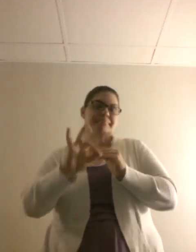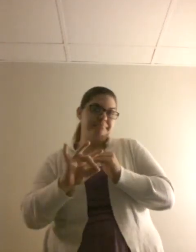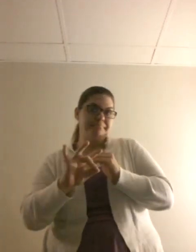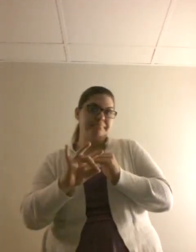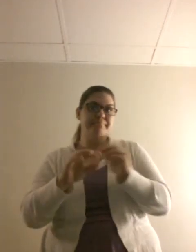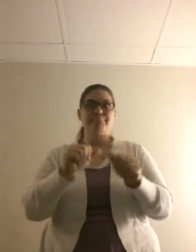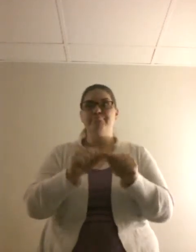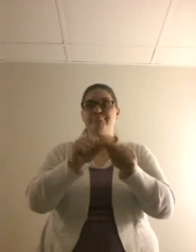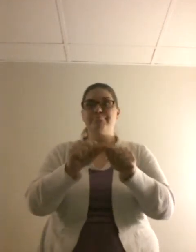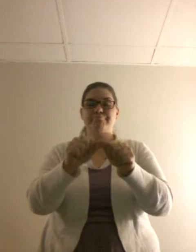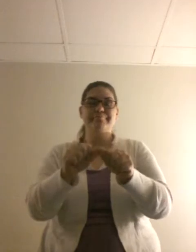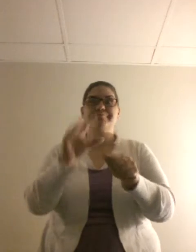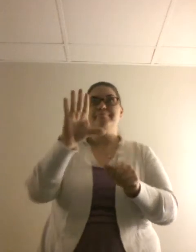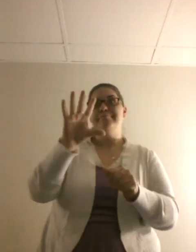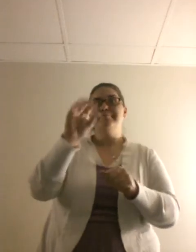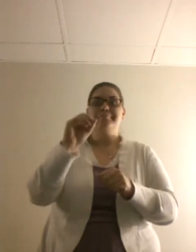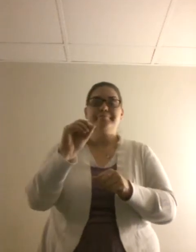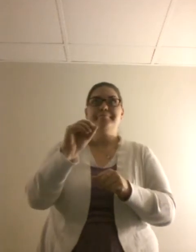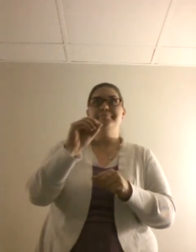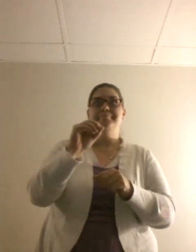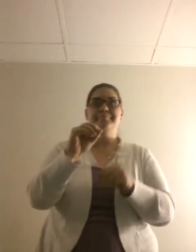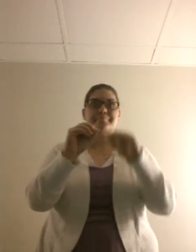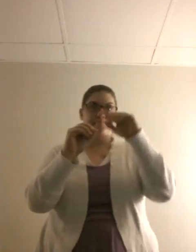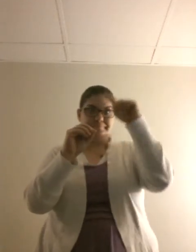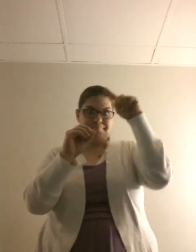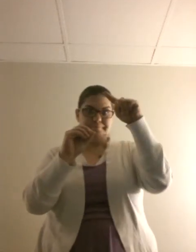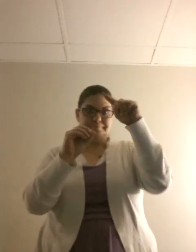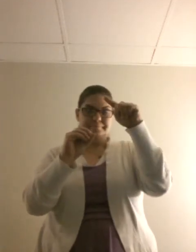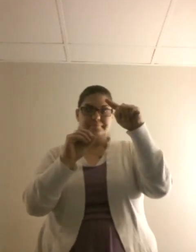and they'll actually start to see the relationship between the numerator and the denominator as well.